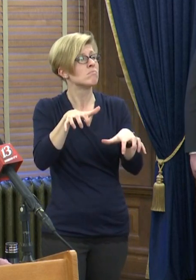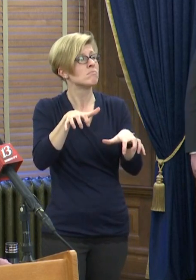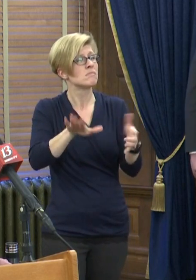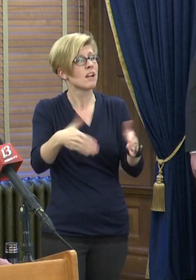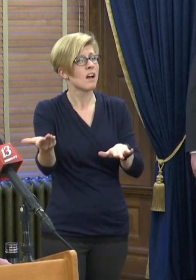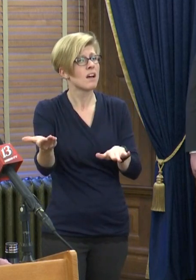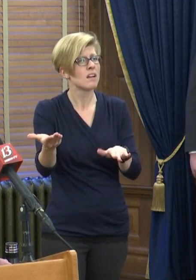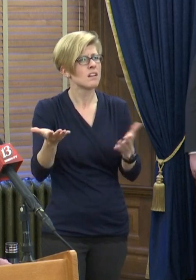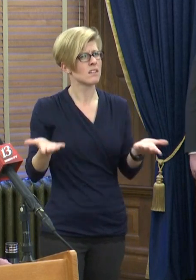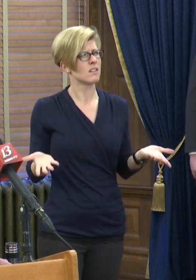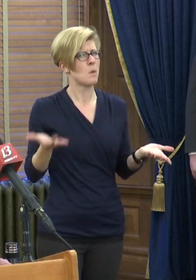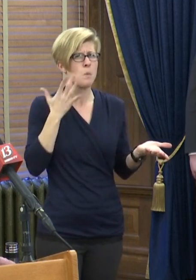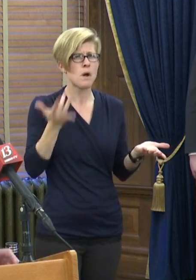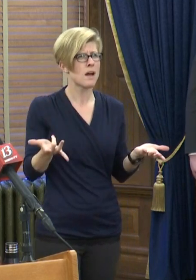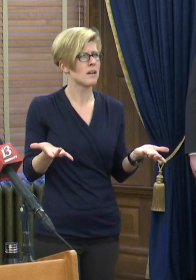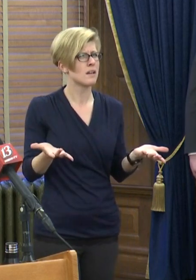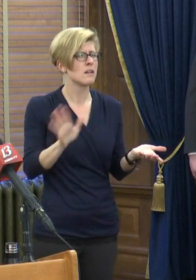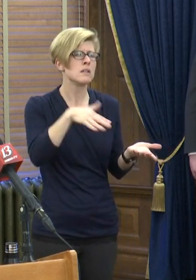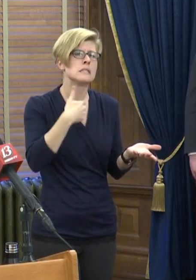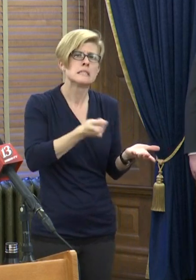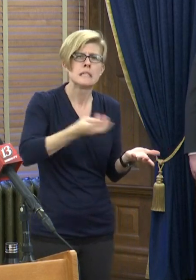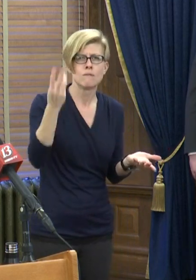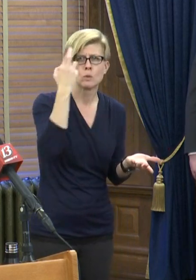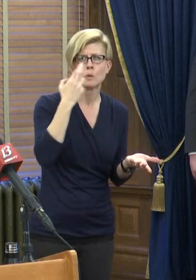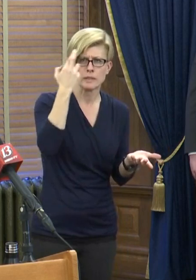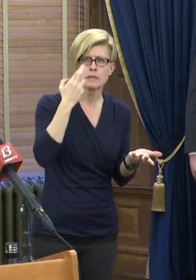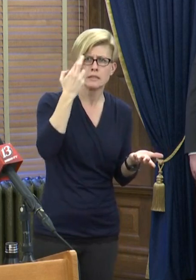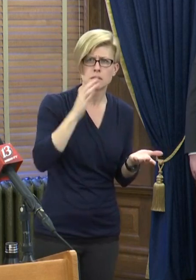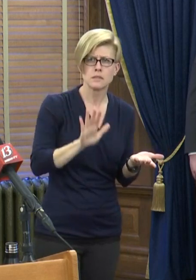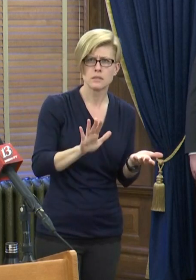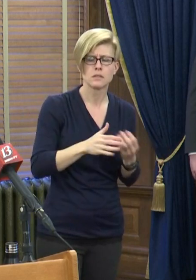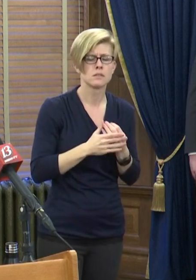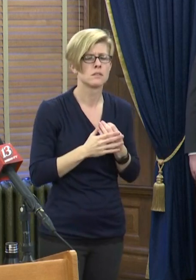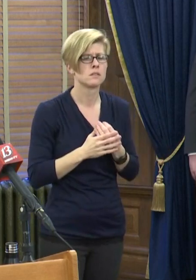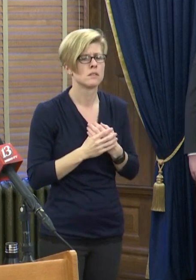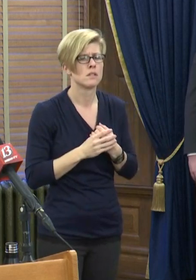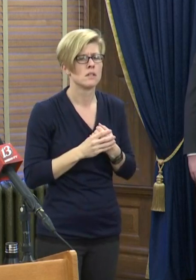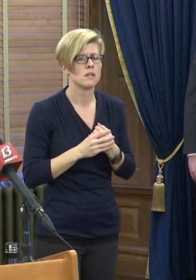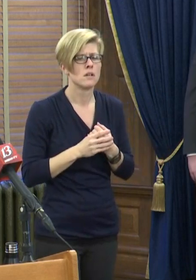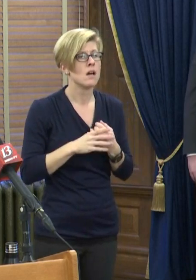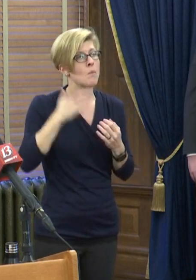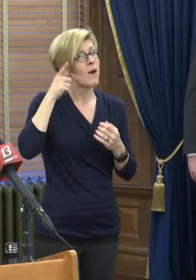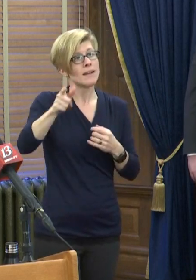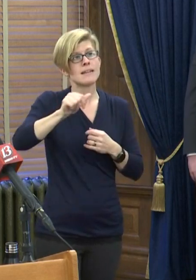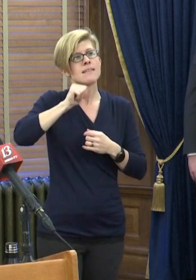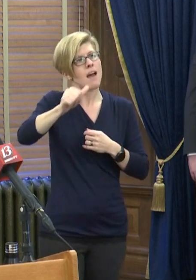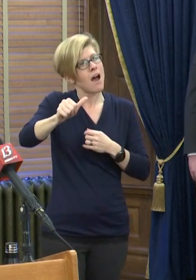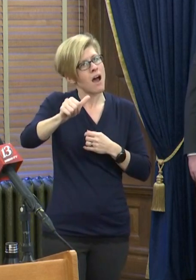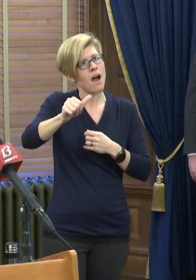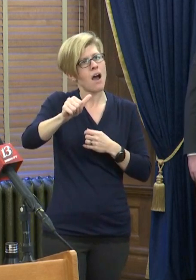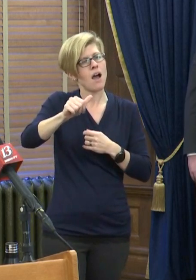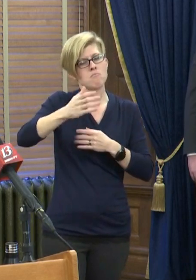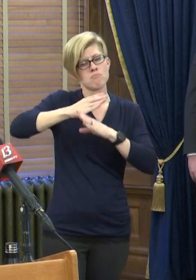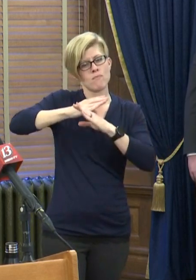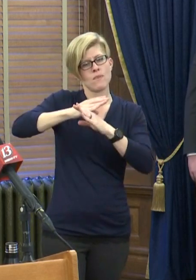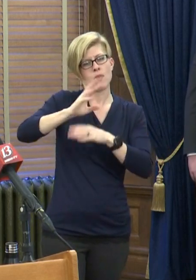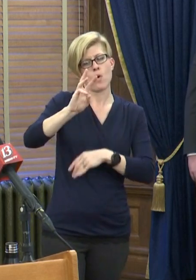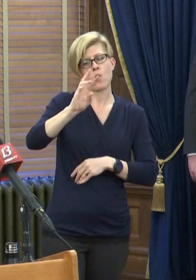Why? There are a myriad of reasons, but not weatherizing the grid played a huge